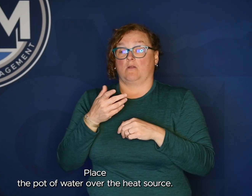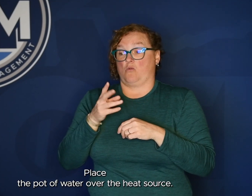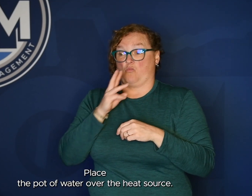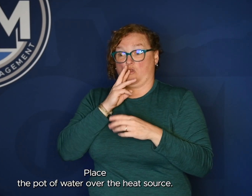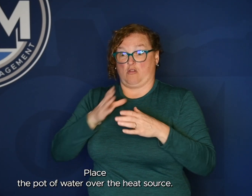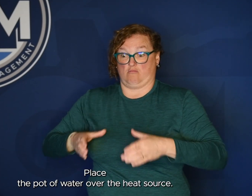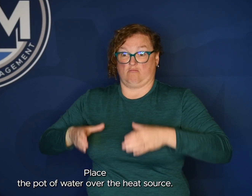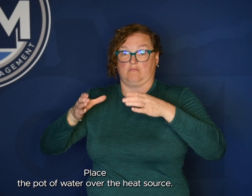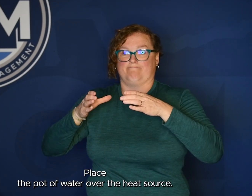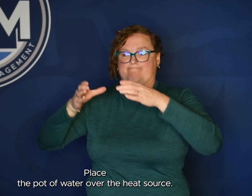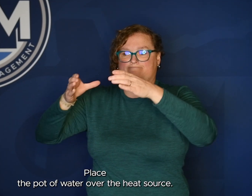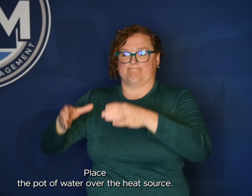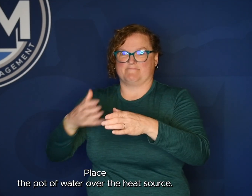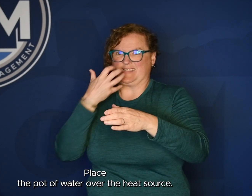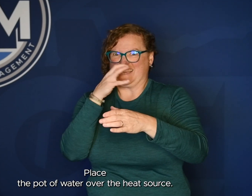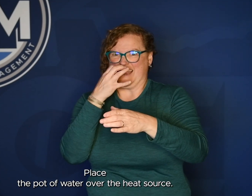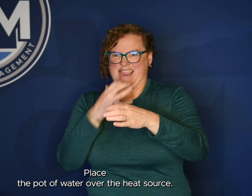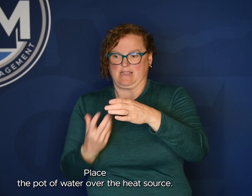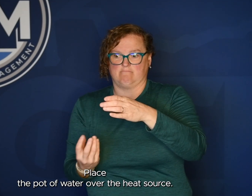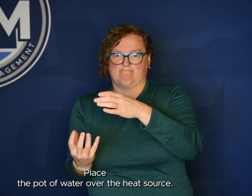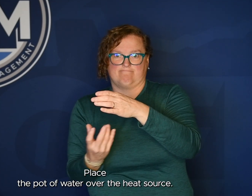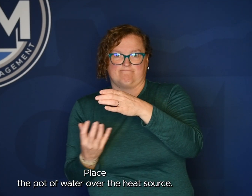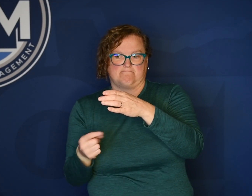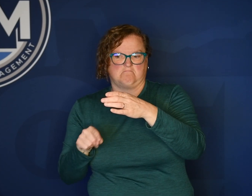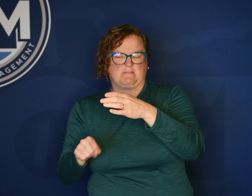Place the pot of water over the heat source.